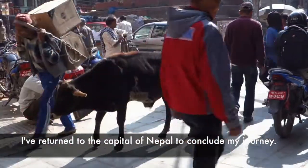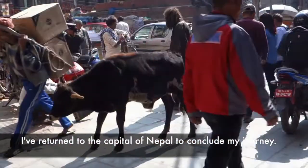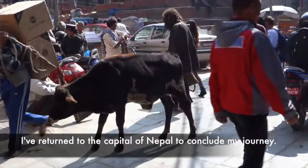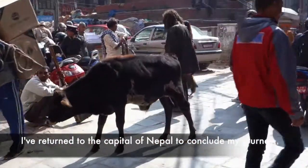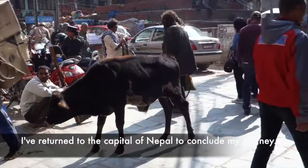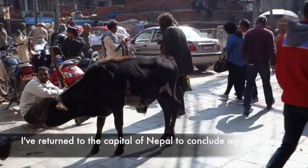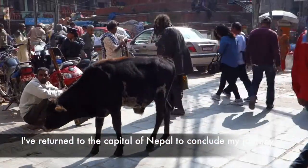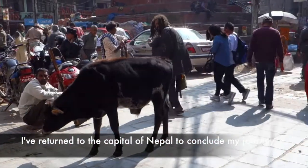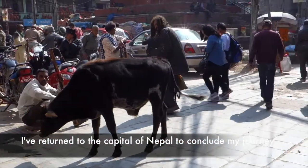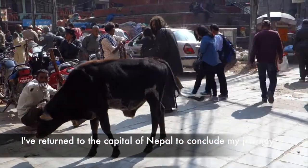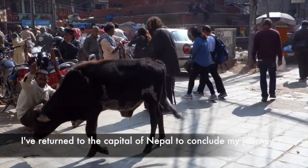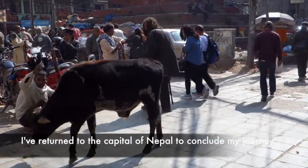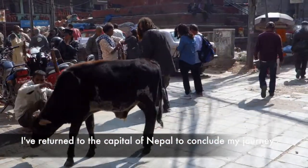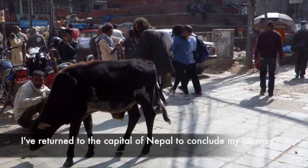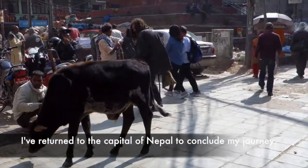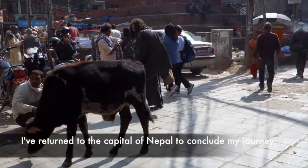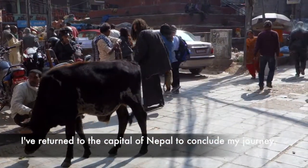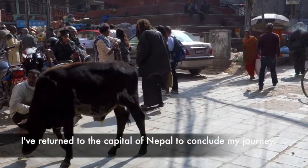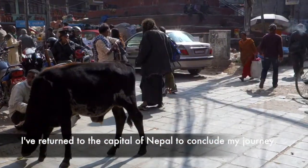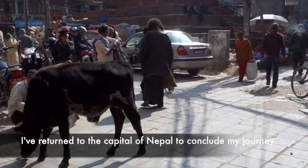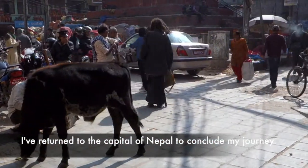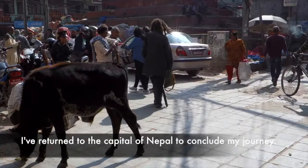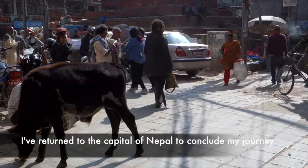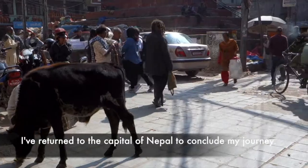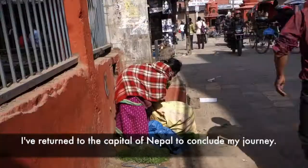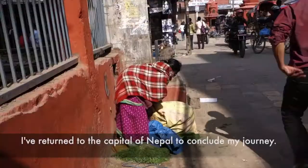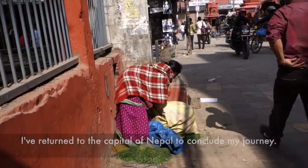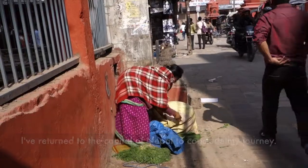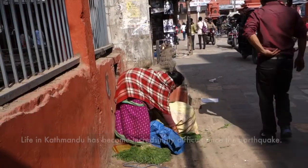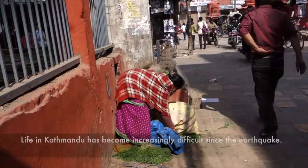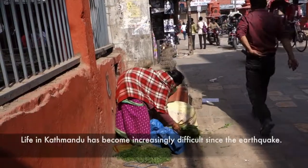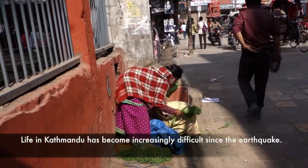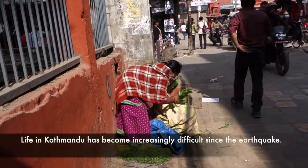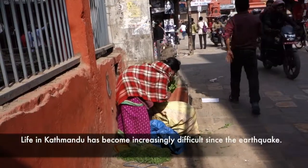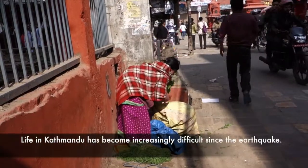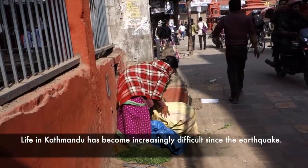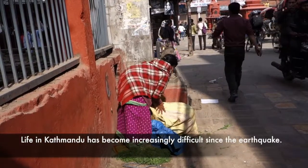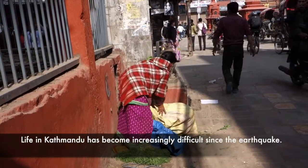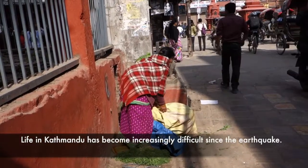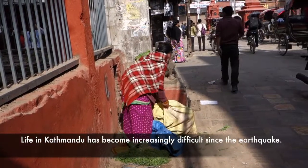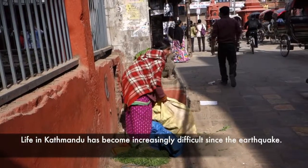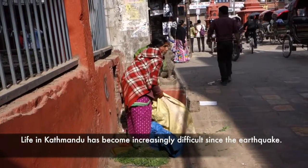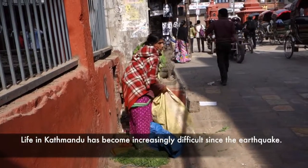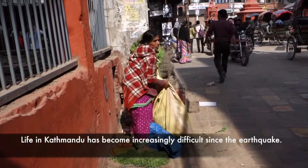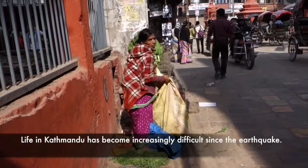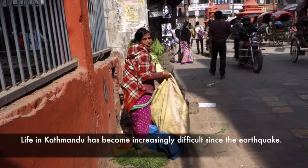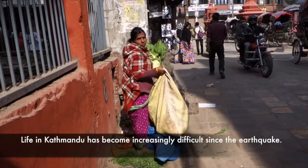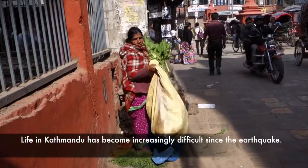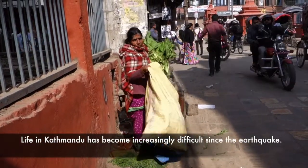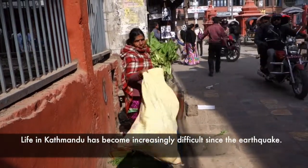I've returned to the capital of Nepal to conclude my journey. Life in Kathmandu has become increasingly difficult since the